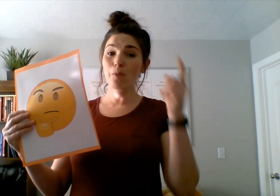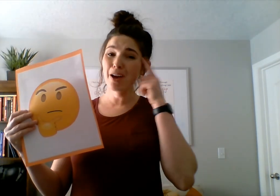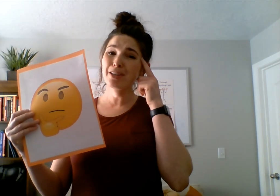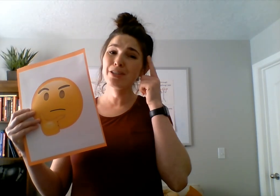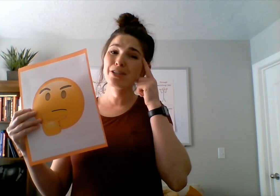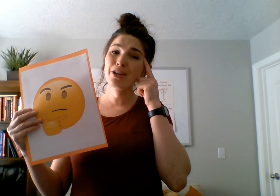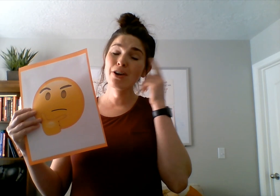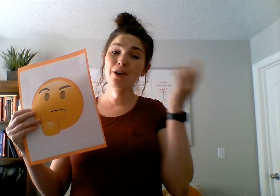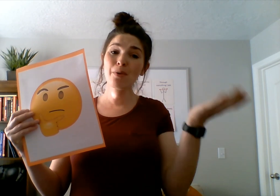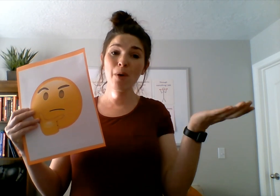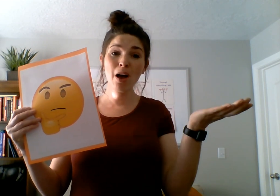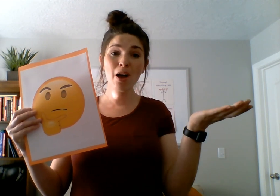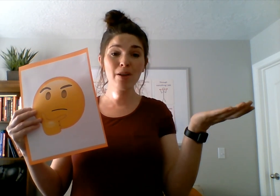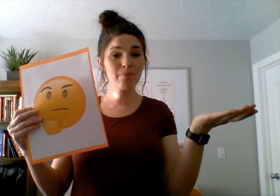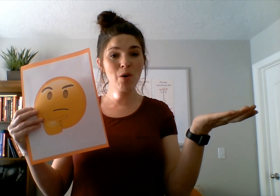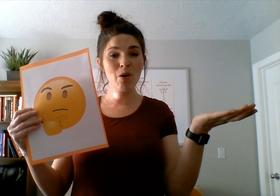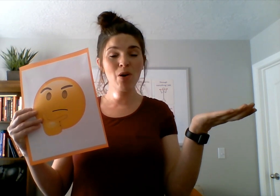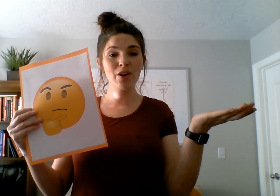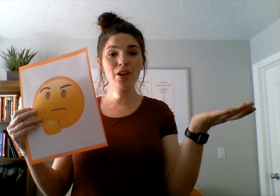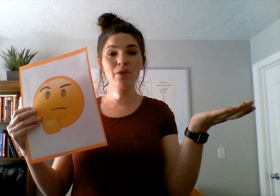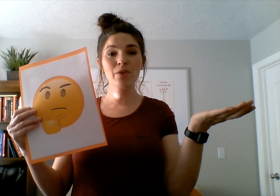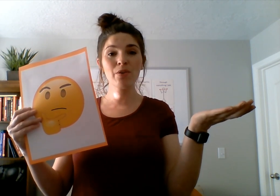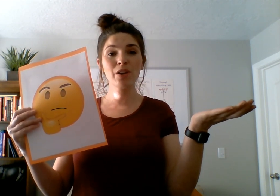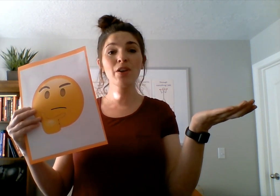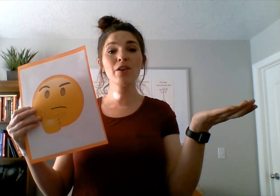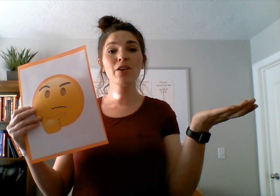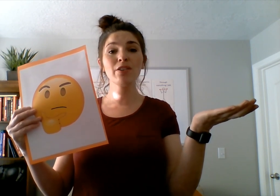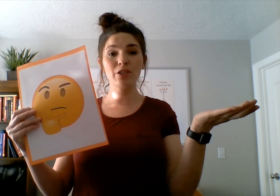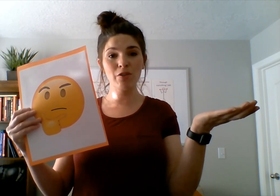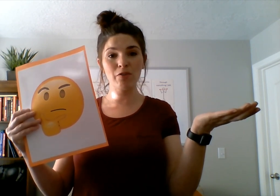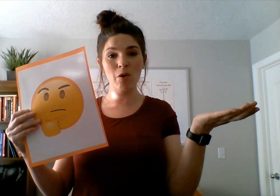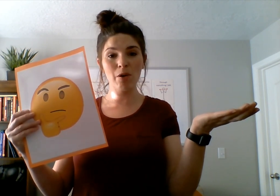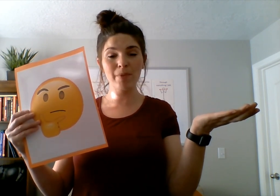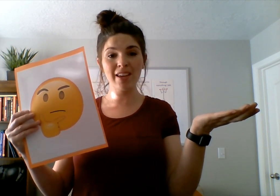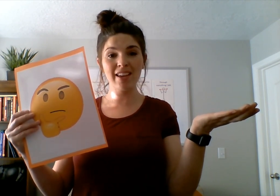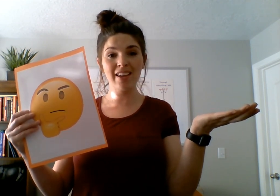wonder what more you could do for me.